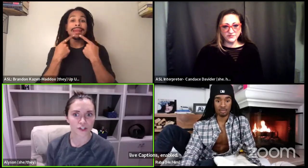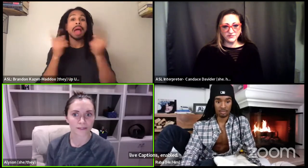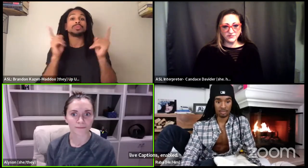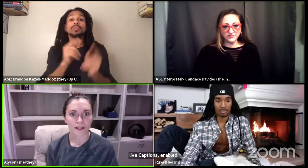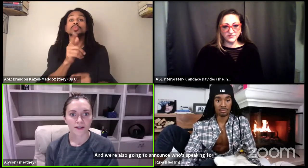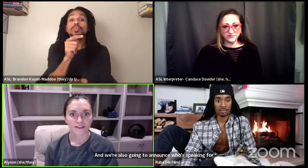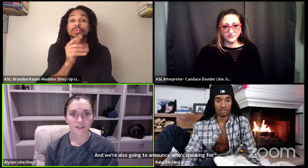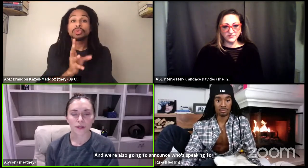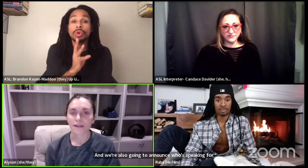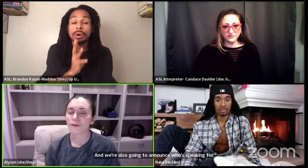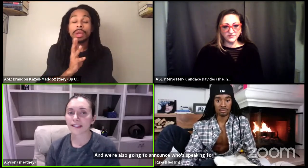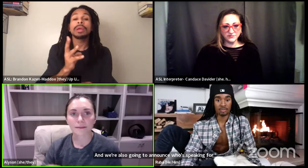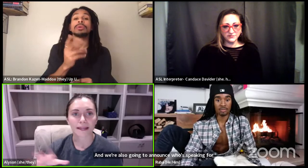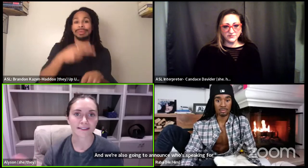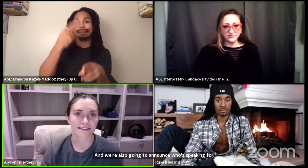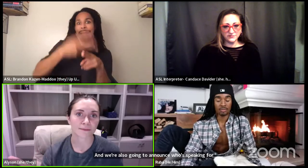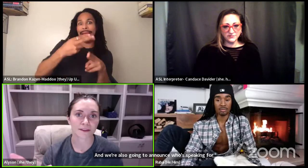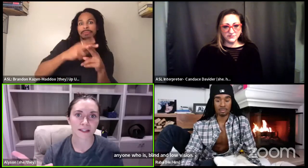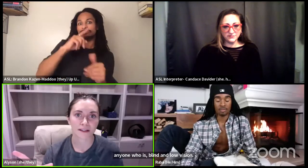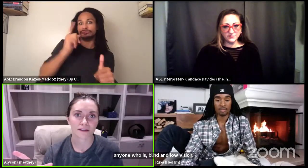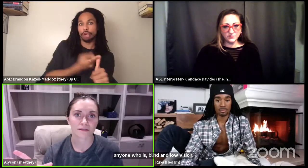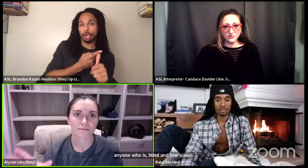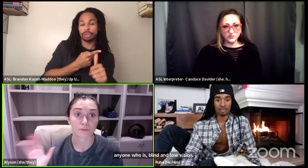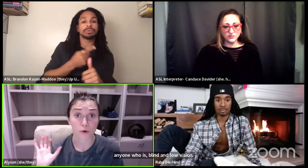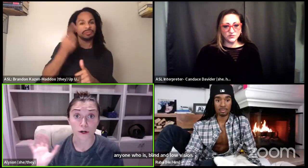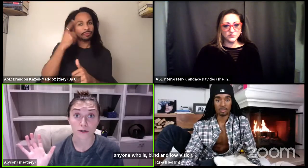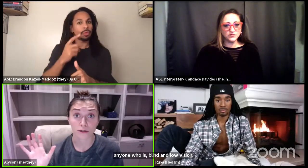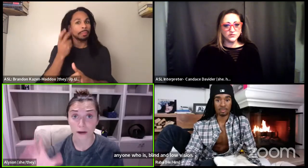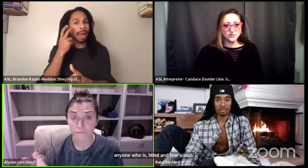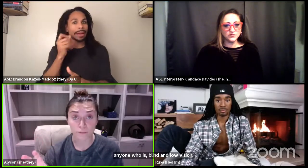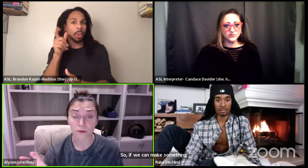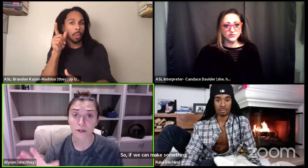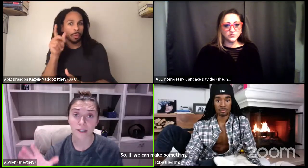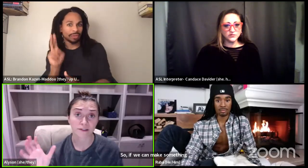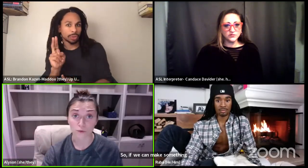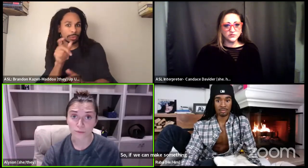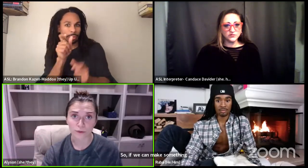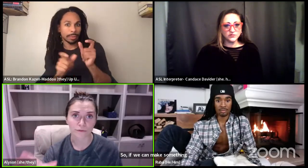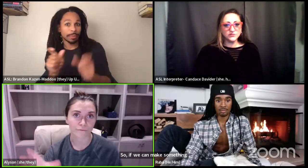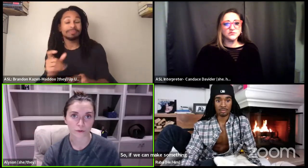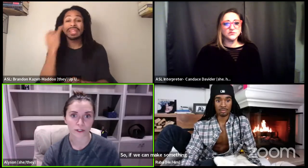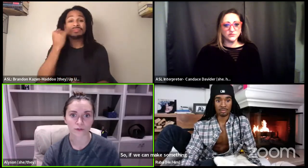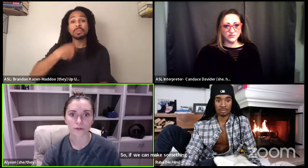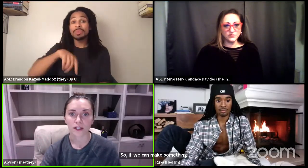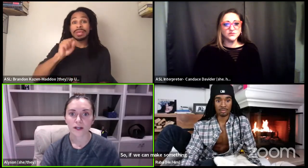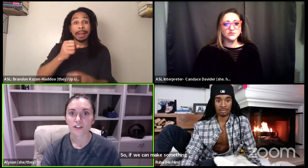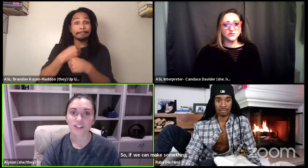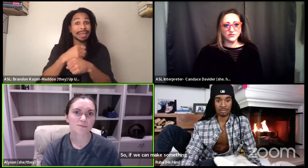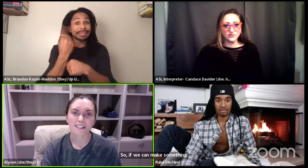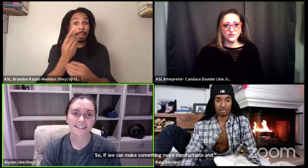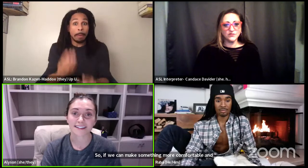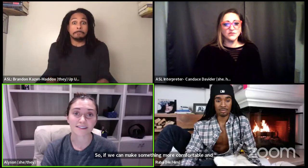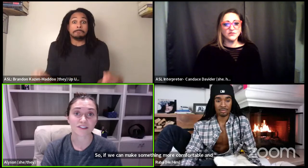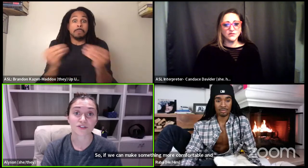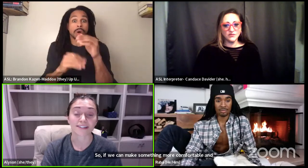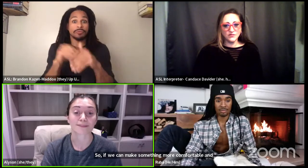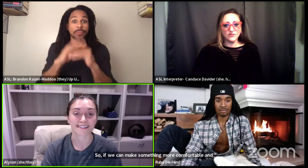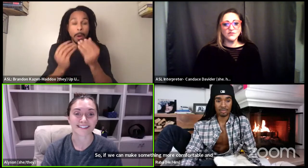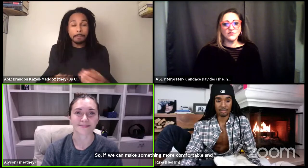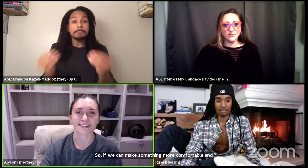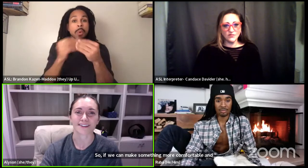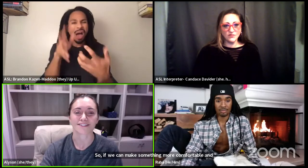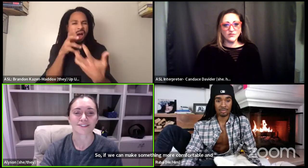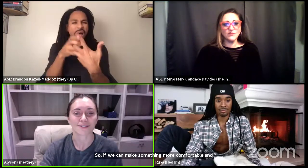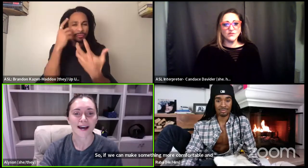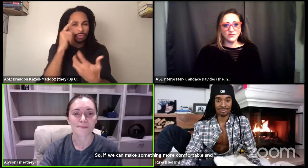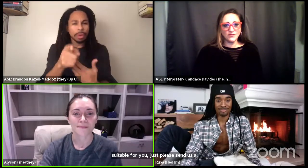low vision. So if we can make something more comfortable and suitable for you, just please send us a direct